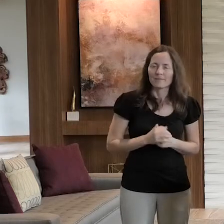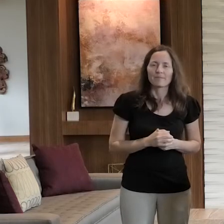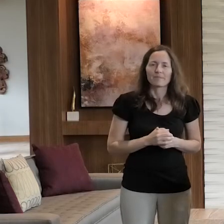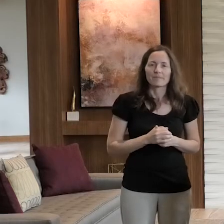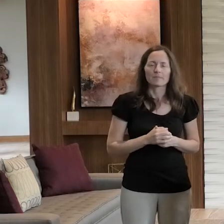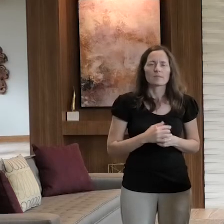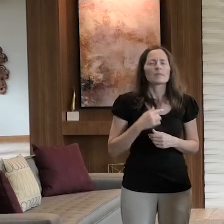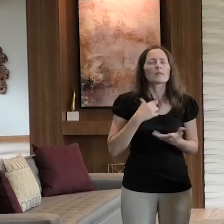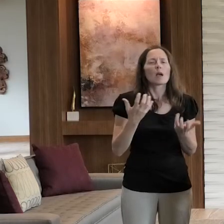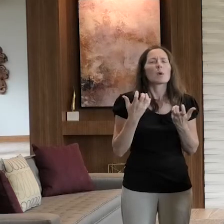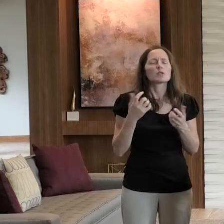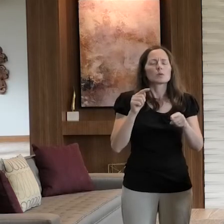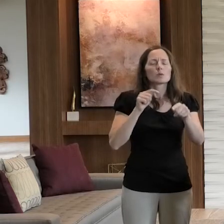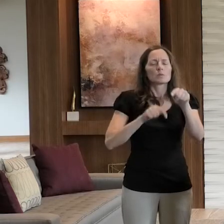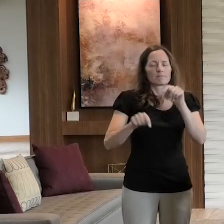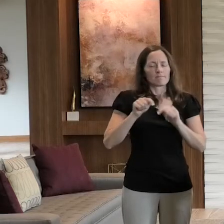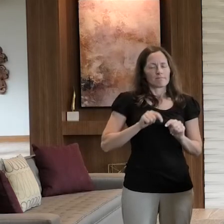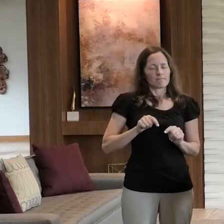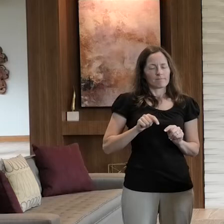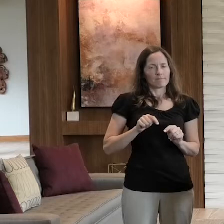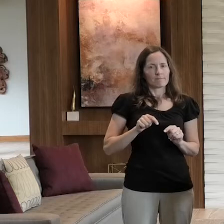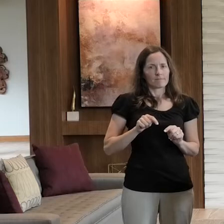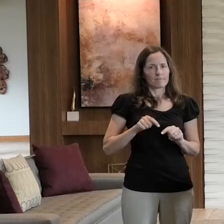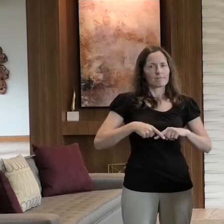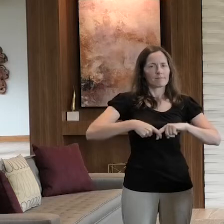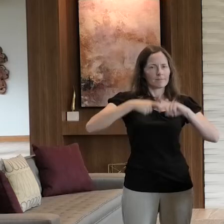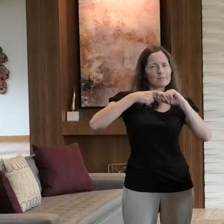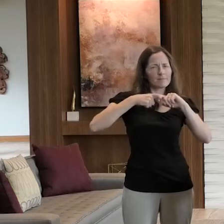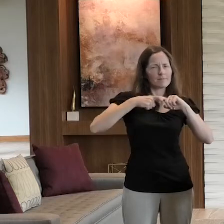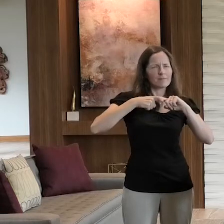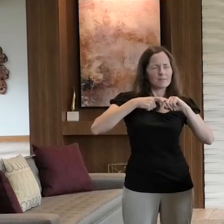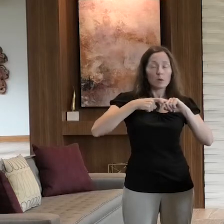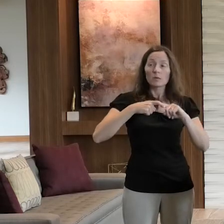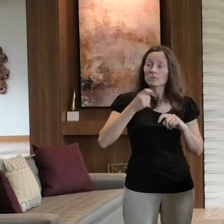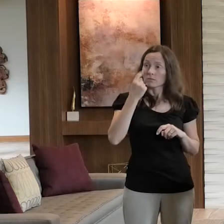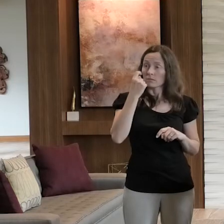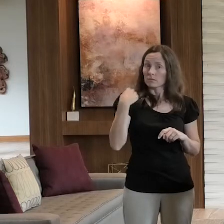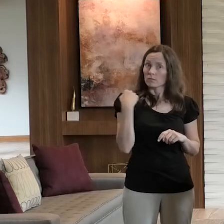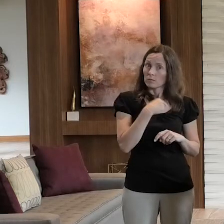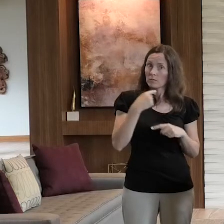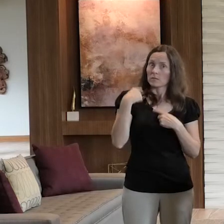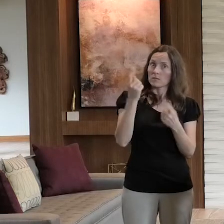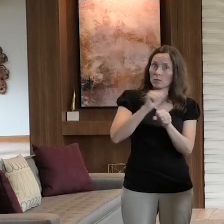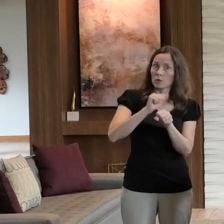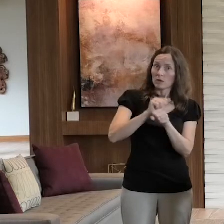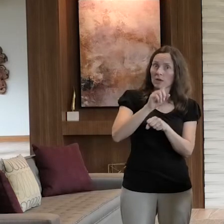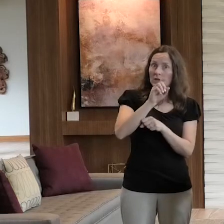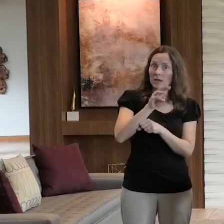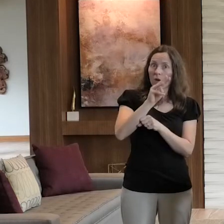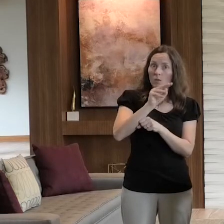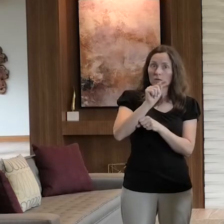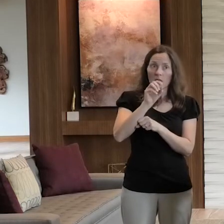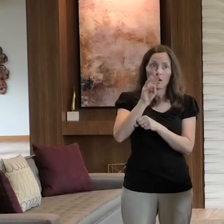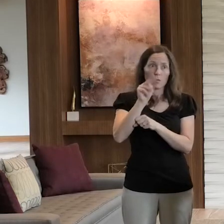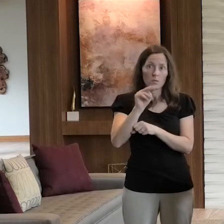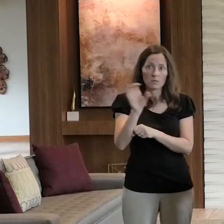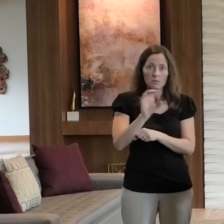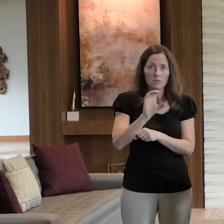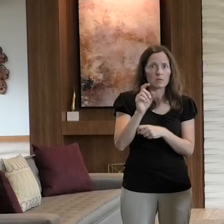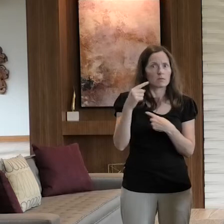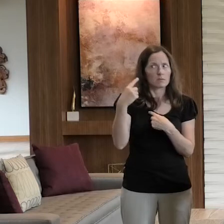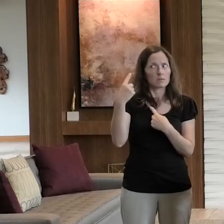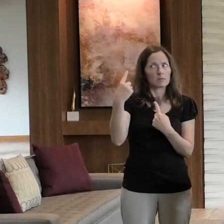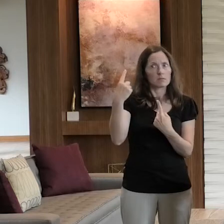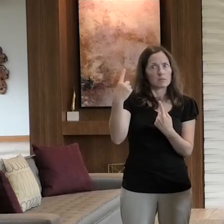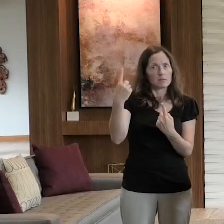step back. And we've been working on downtown Columbia for a while, right? Some of